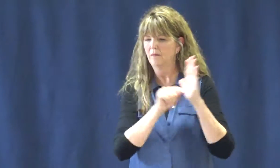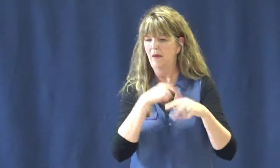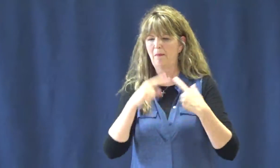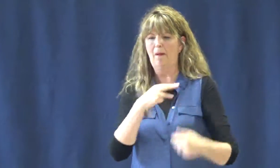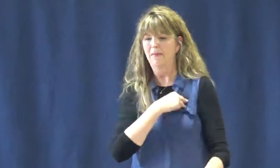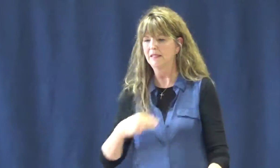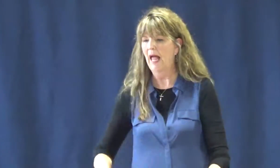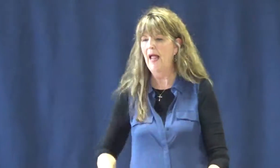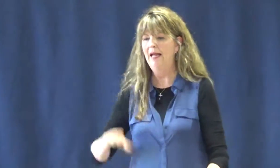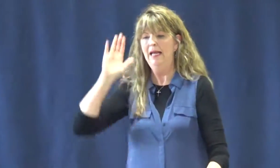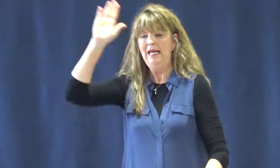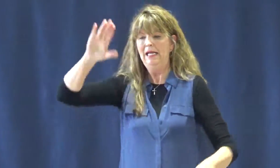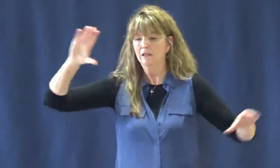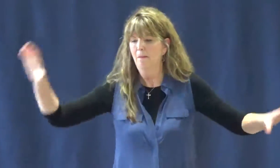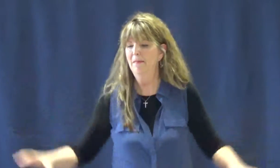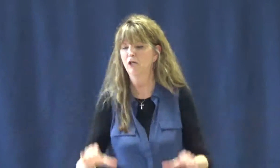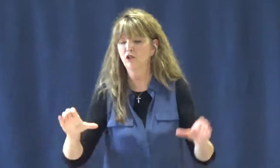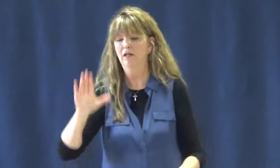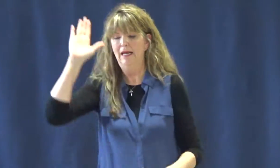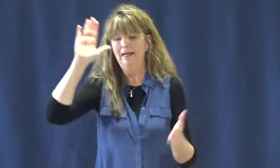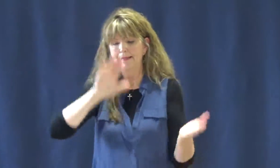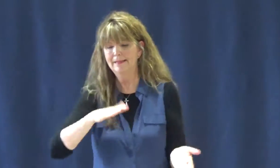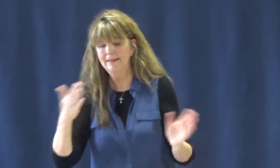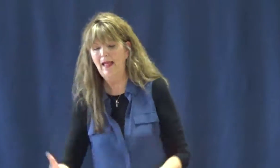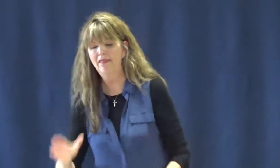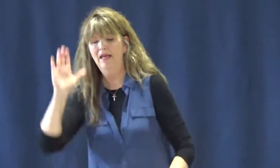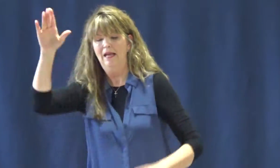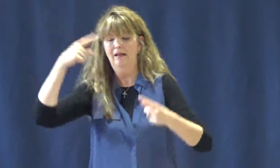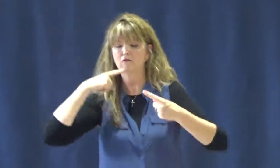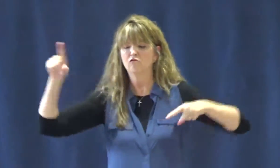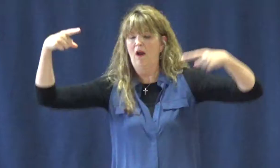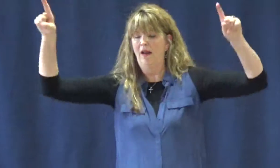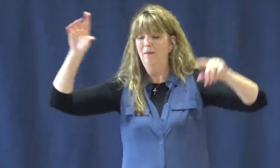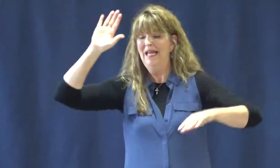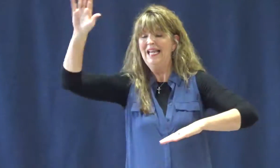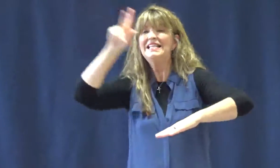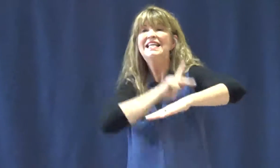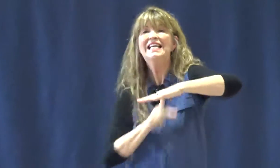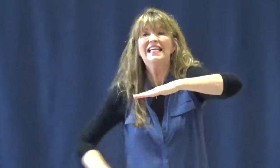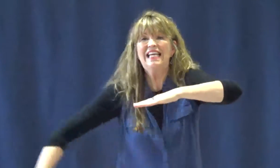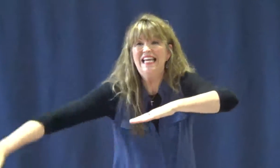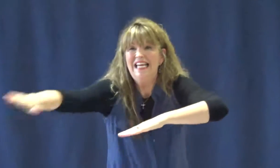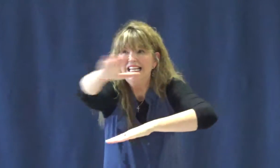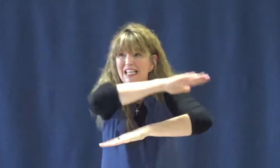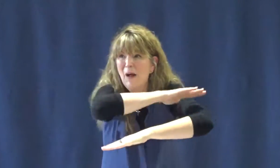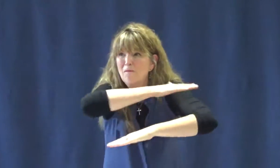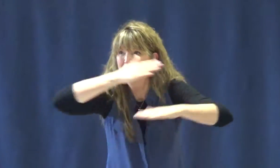There are many prophecies in the Old Testament about the Messiah and his triumphs and the